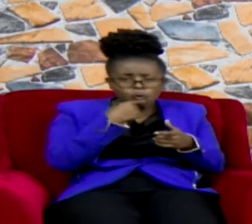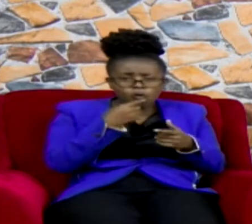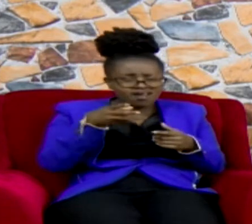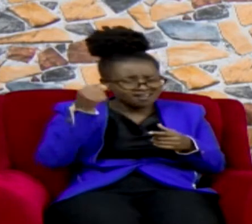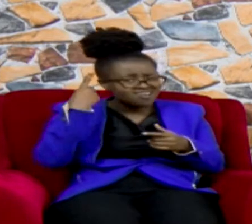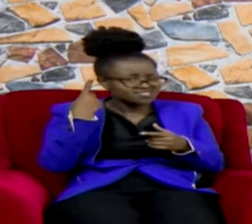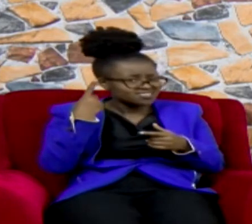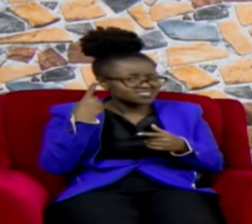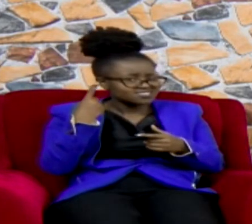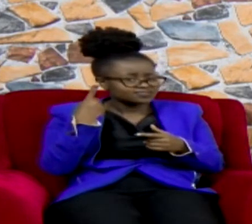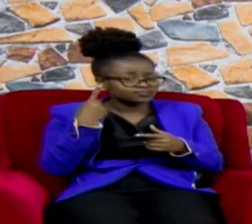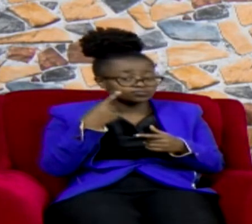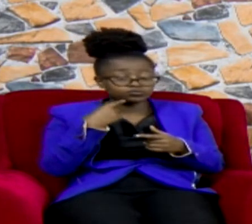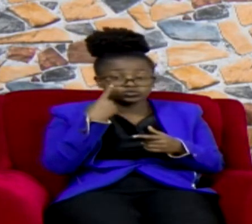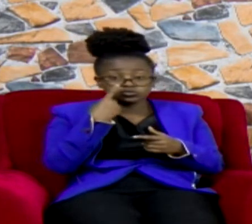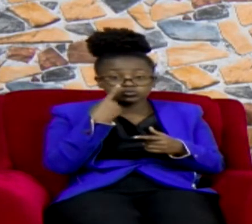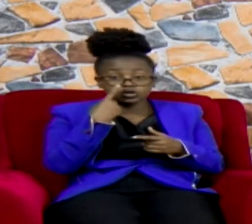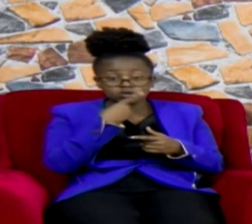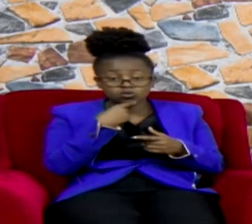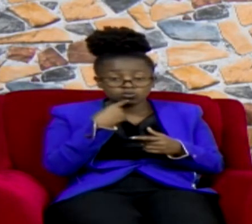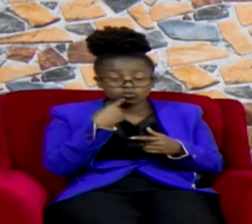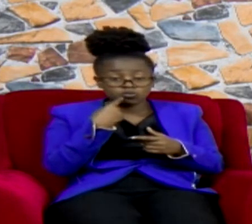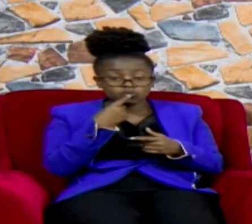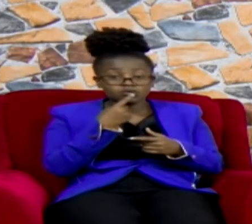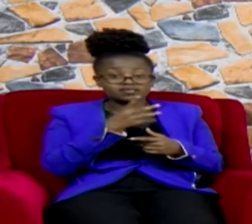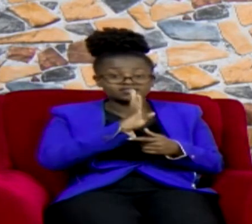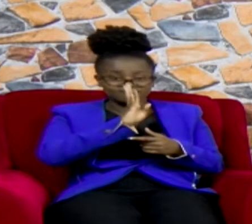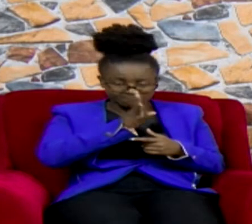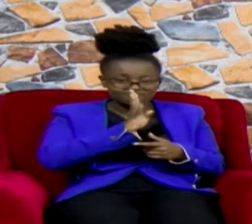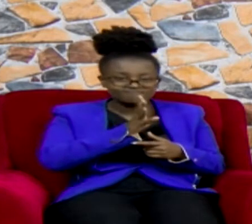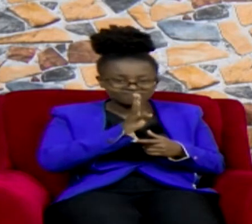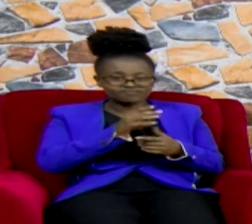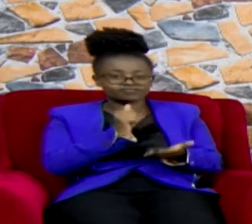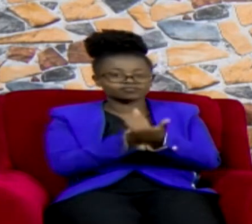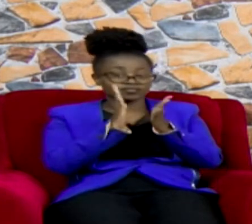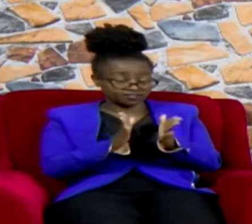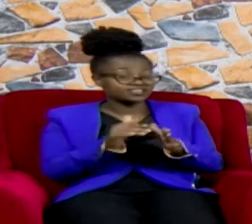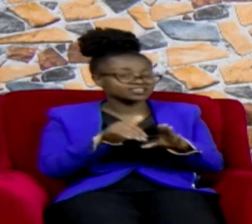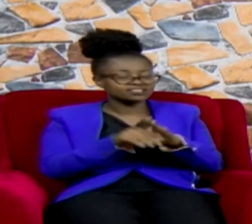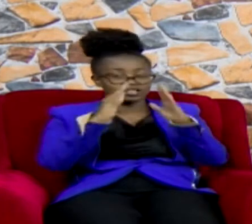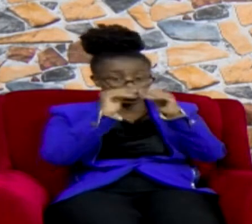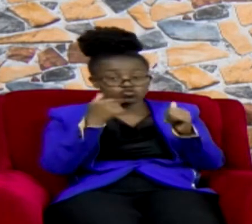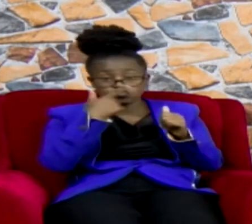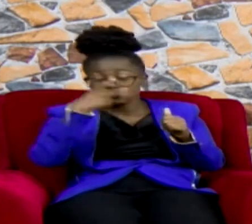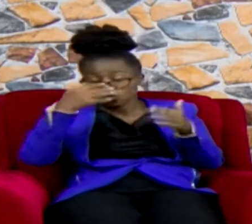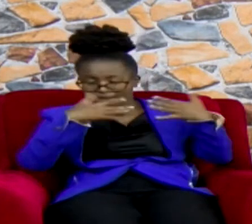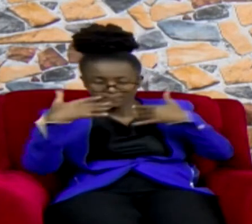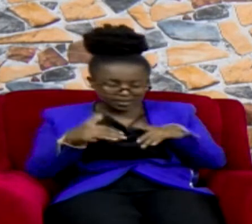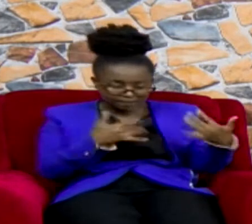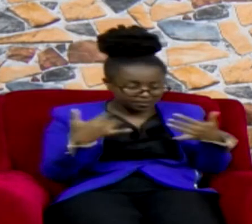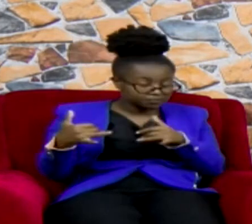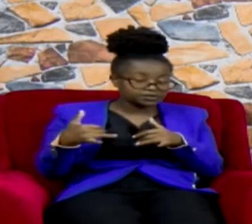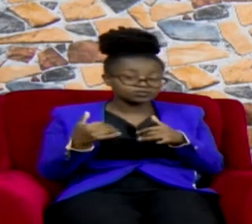I think the one with the nanny. Talkative nanny? Talkative nanny in the house, yes. Yeah, the one who goes to play with his